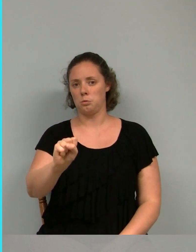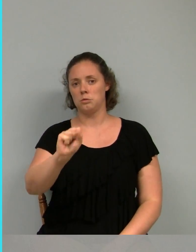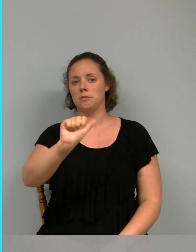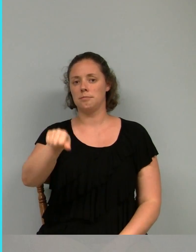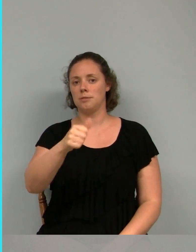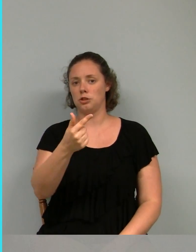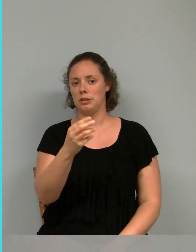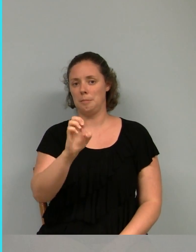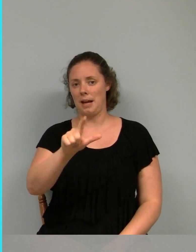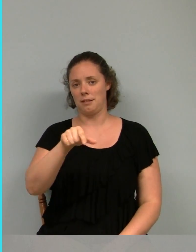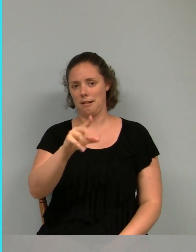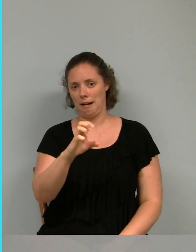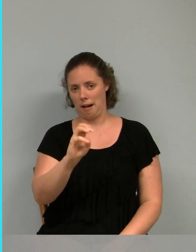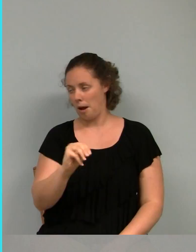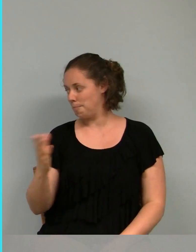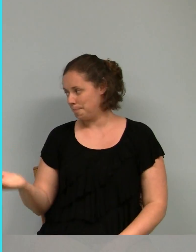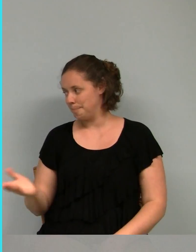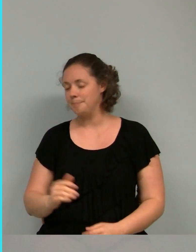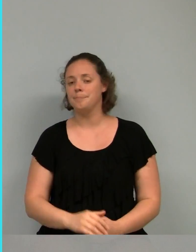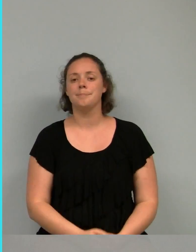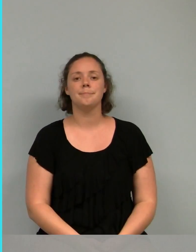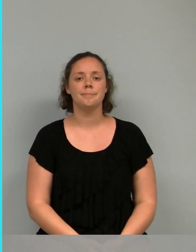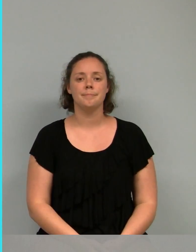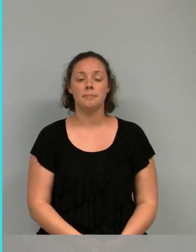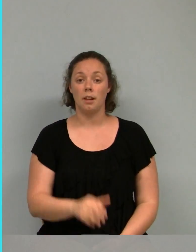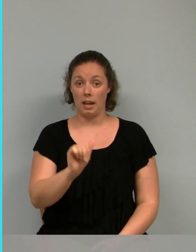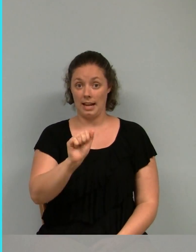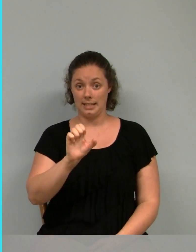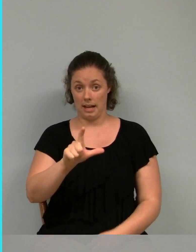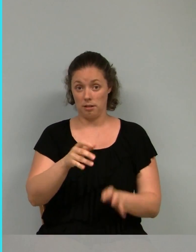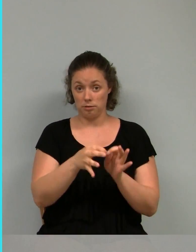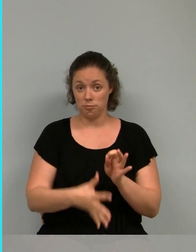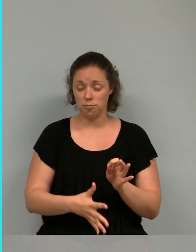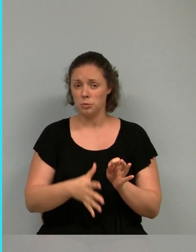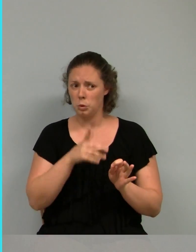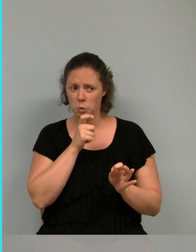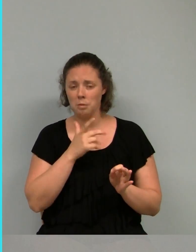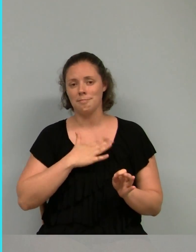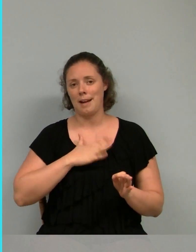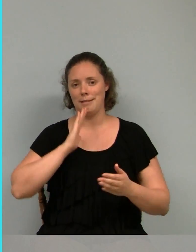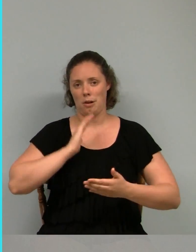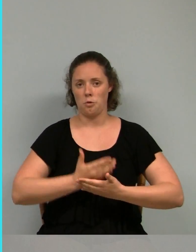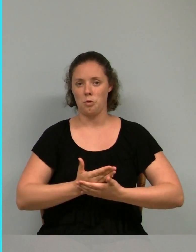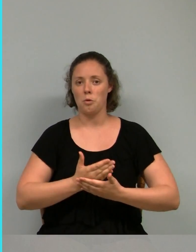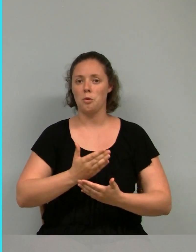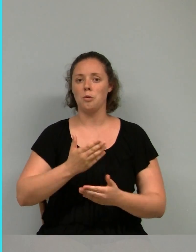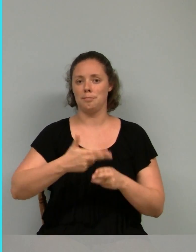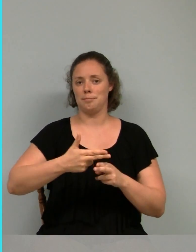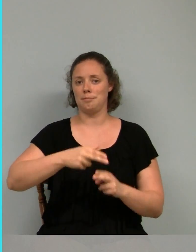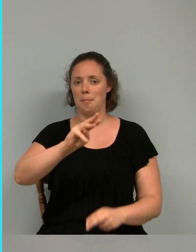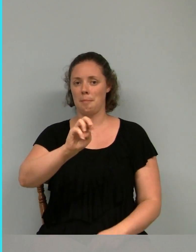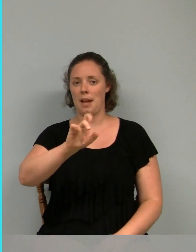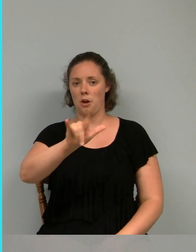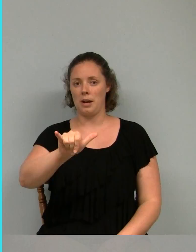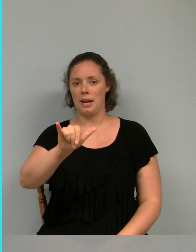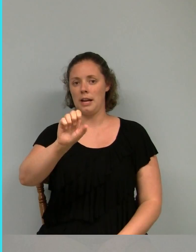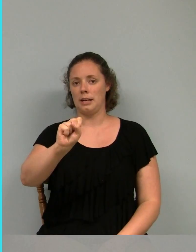elpmetvideos@gmail.com. ASL interpretation was provided by my daughter, Mary Schmidt.